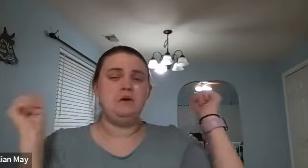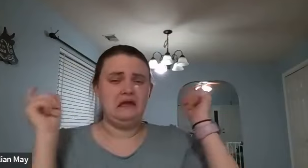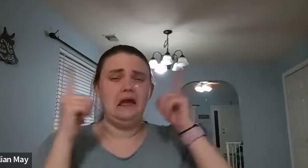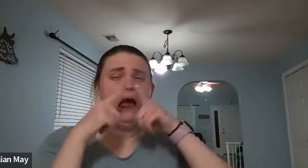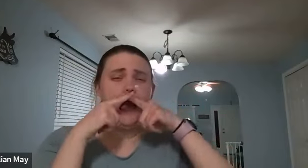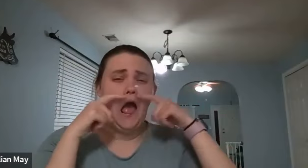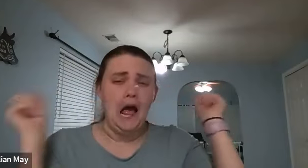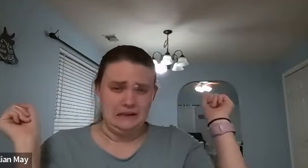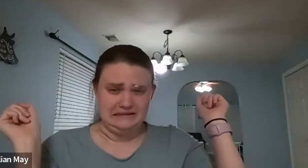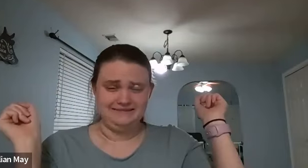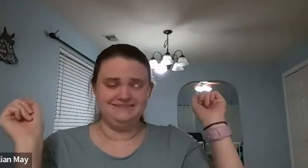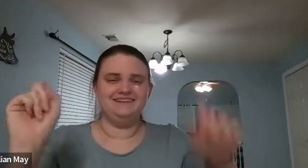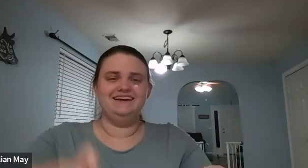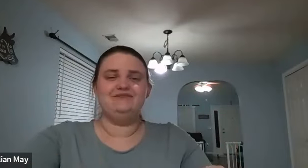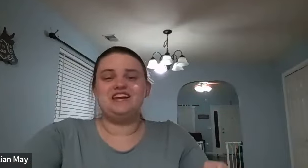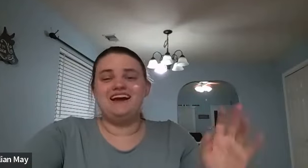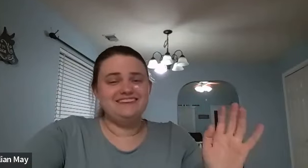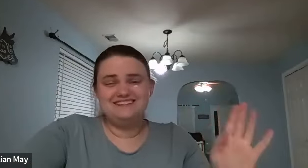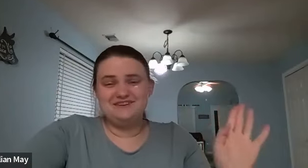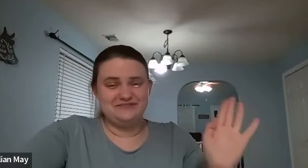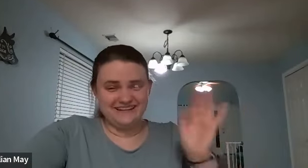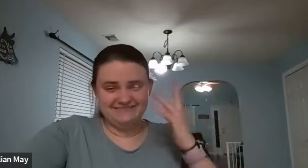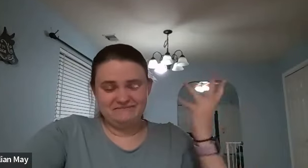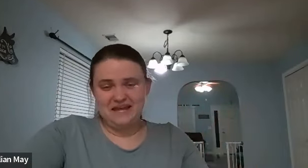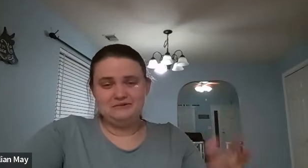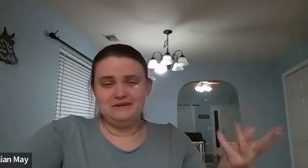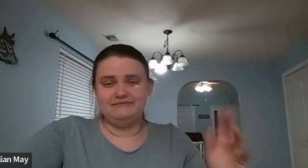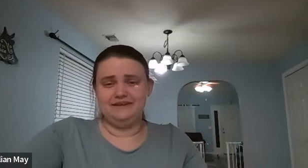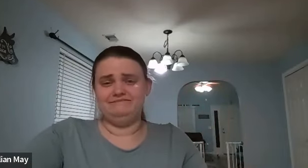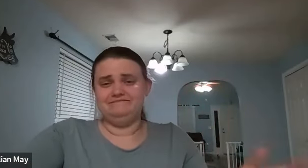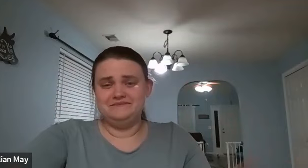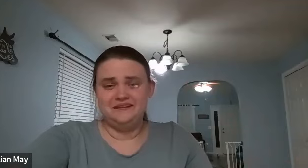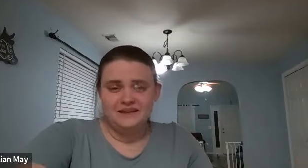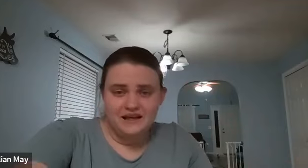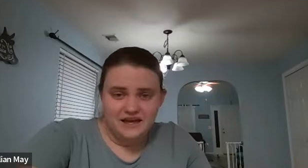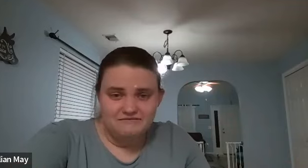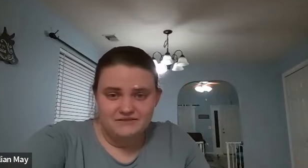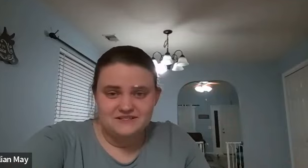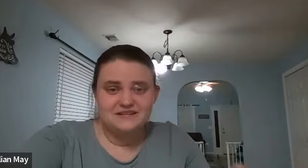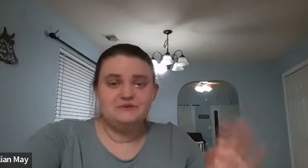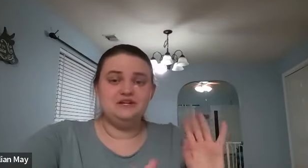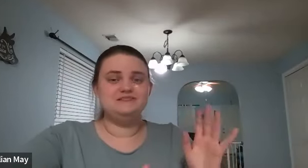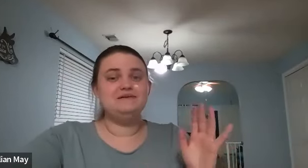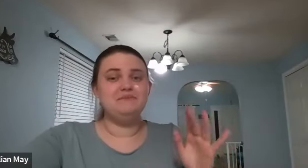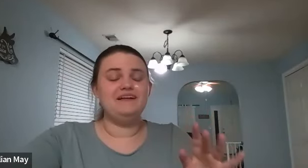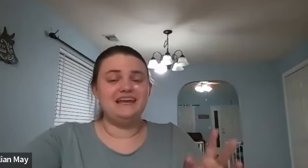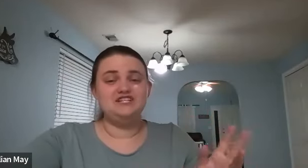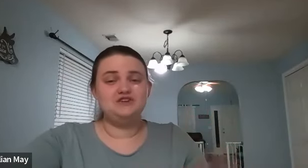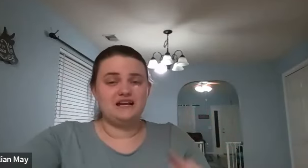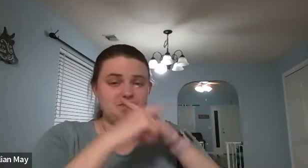like ugly, which I think is so funny. I mean, like I've never seen anyone use it, but like it just cracks me up,